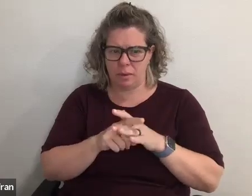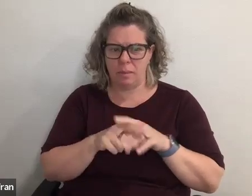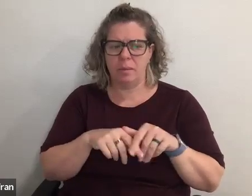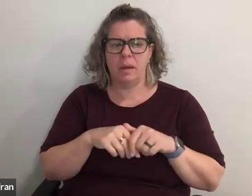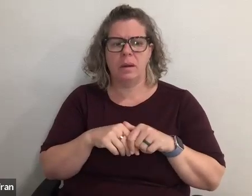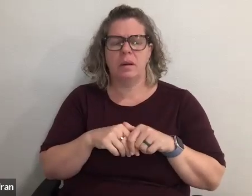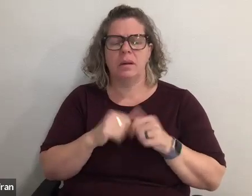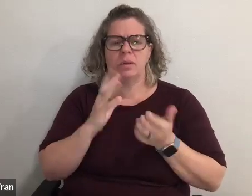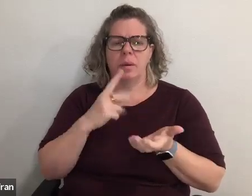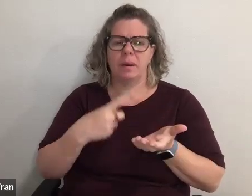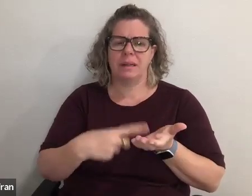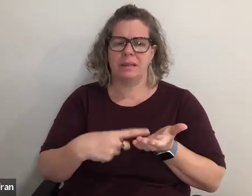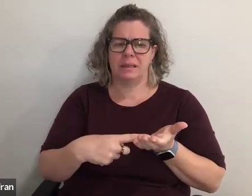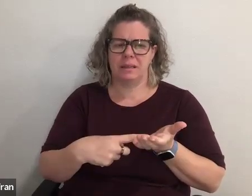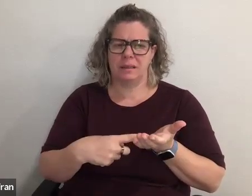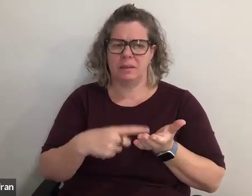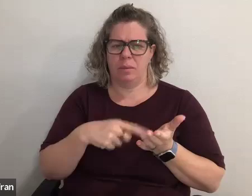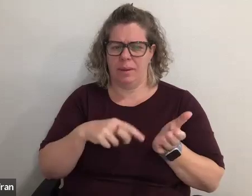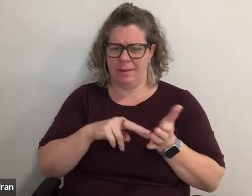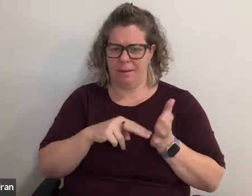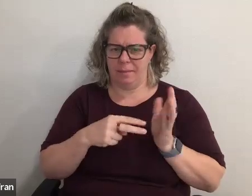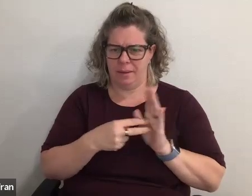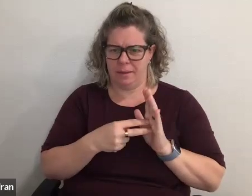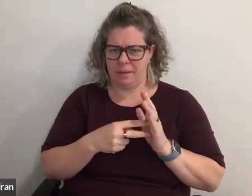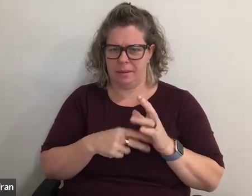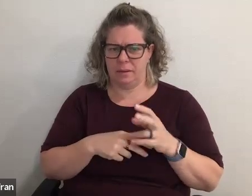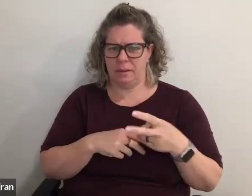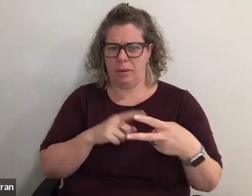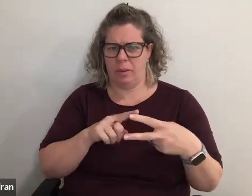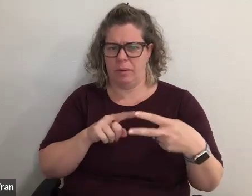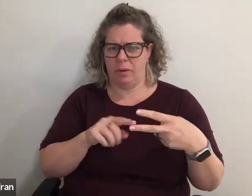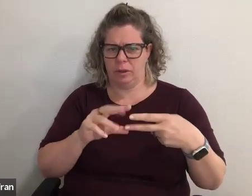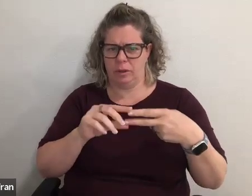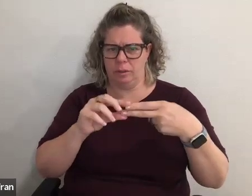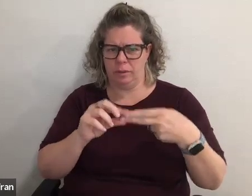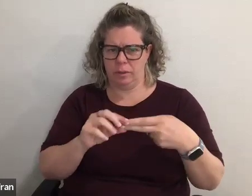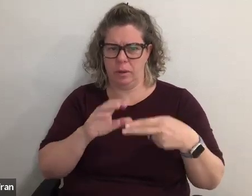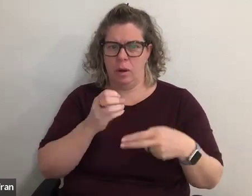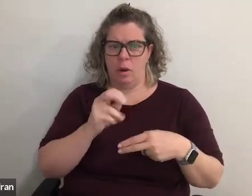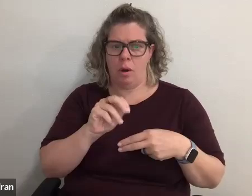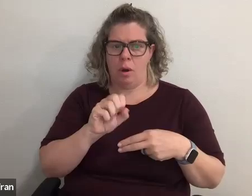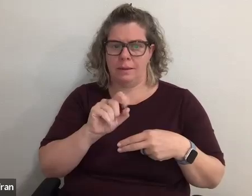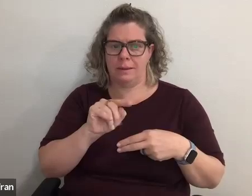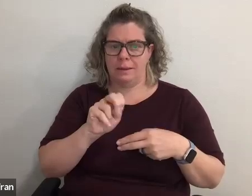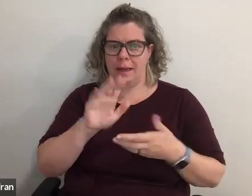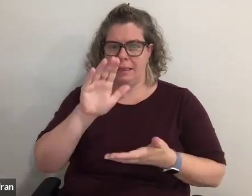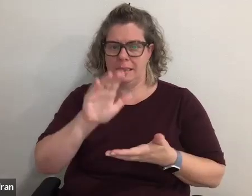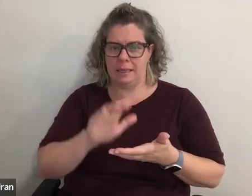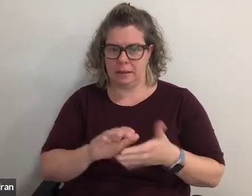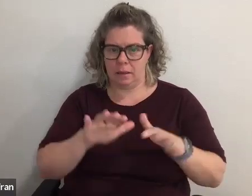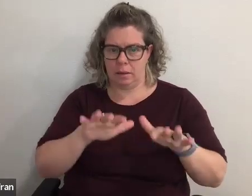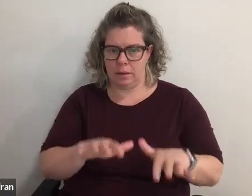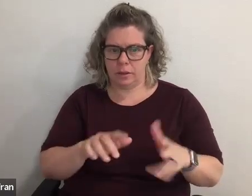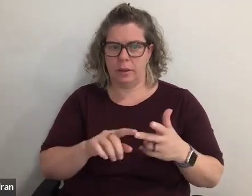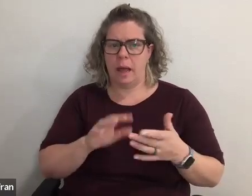so I kind of want to talk just briefly about the first two bullet points together. So on-site de-escalation and rapport building